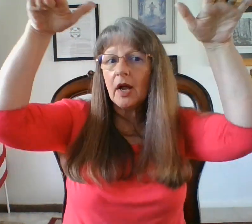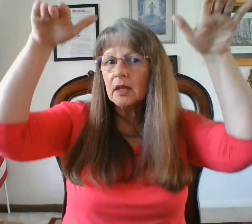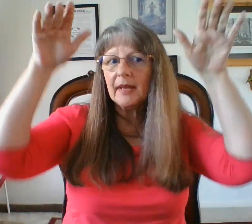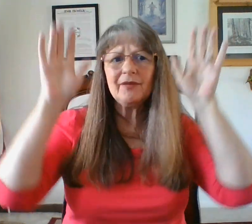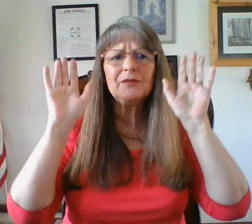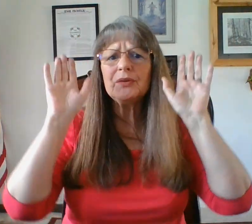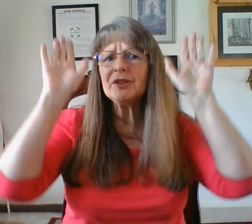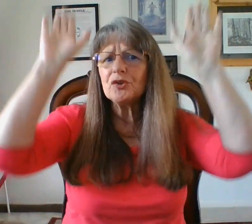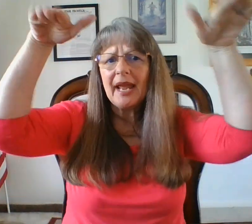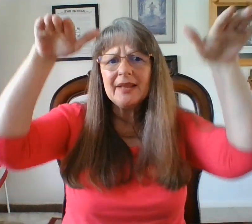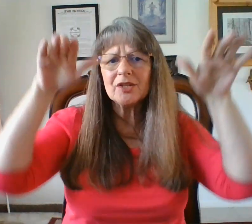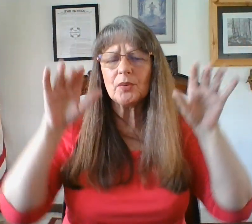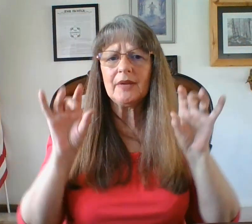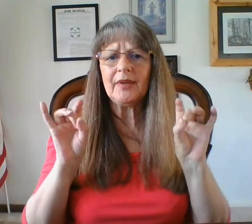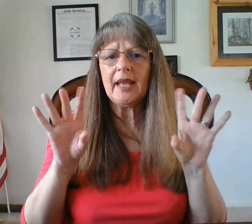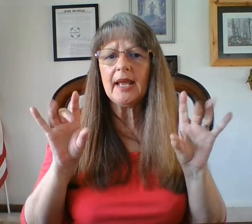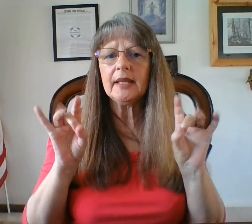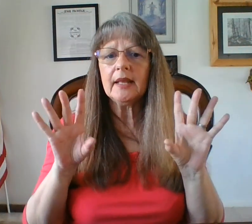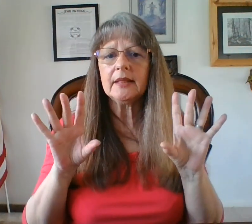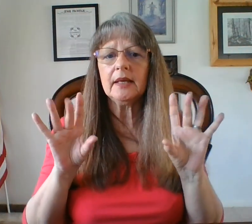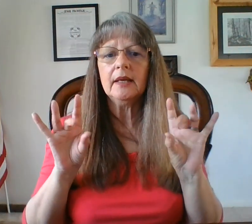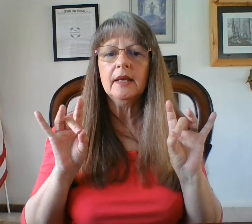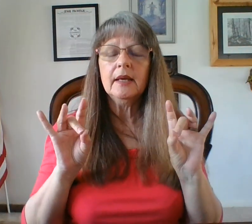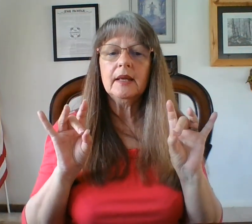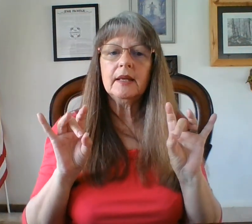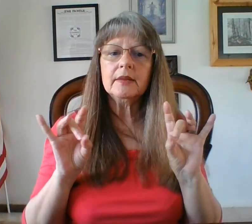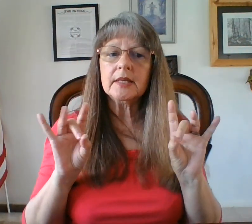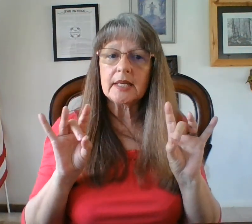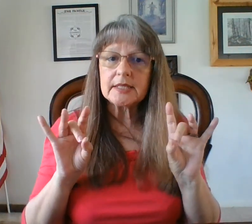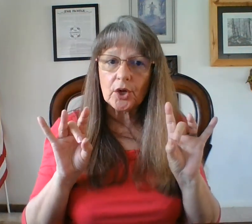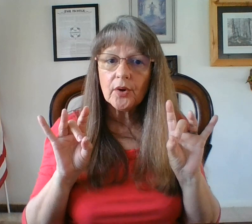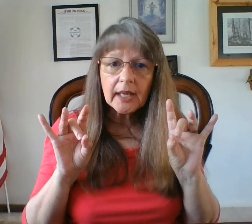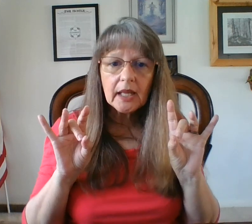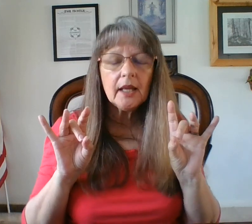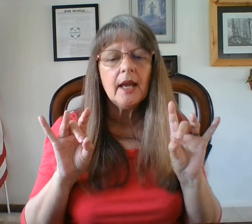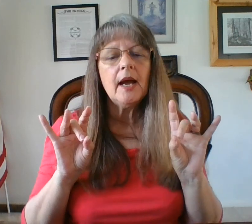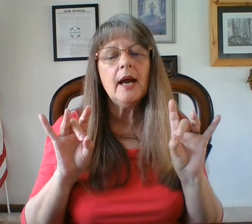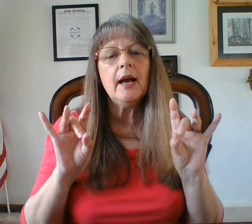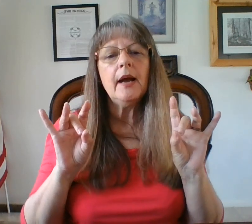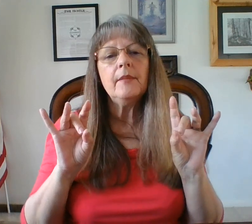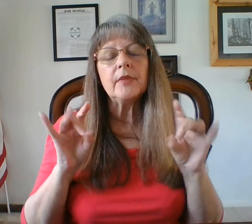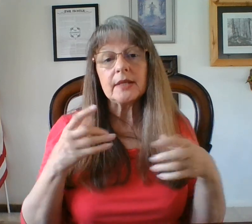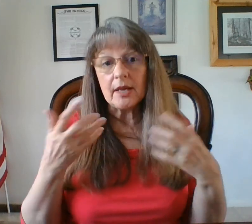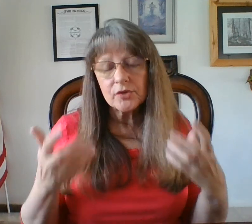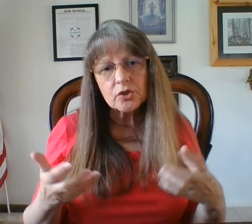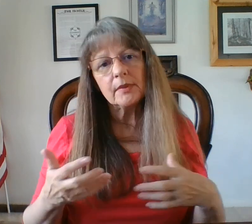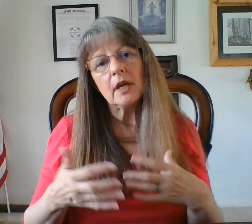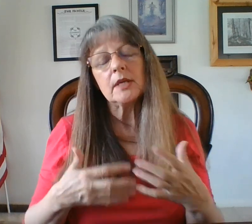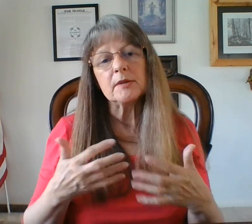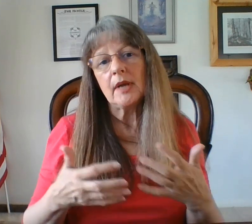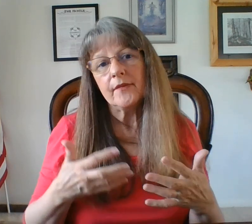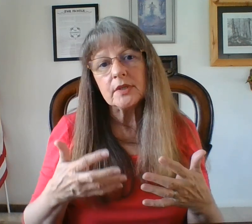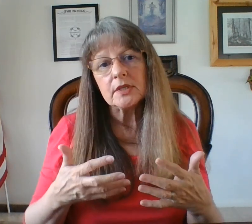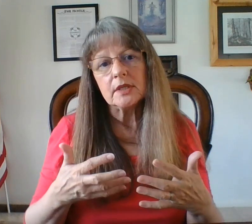Volleyball. Even if you did your hand this way, if they can't get the dexterity, like Down syndrome, a lot of times don't have